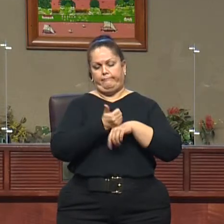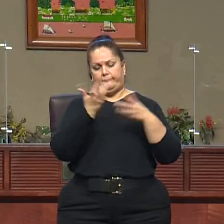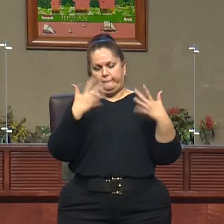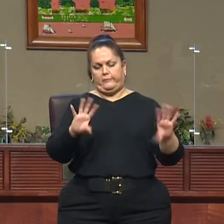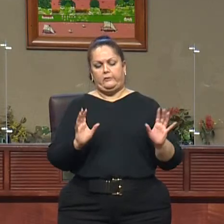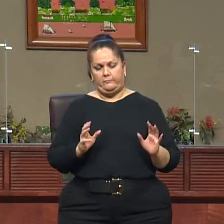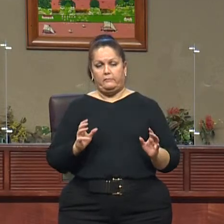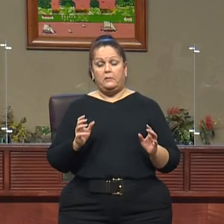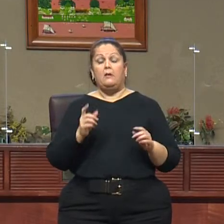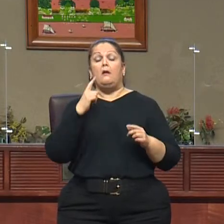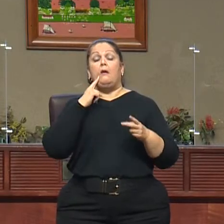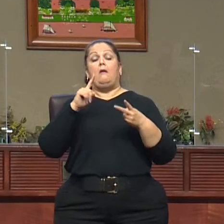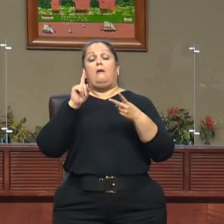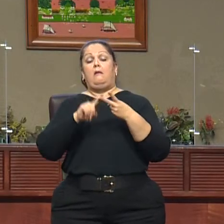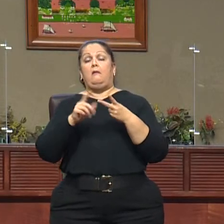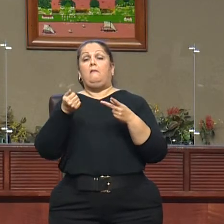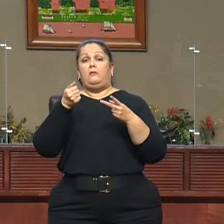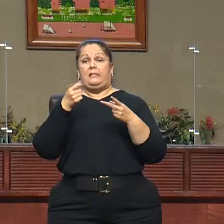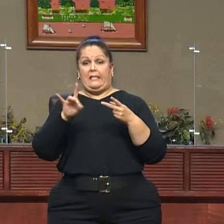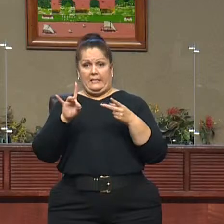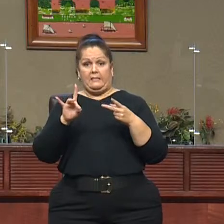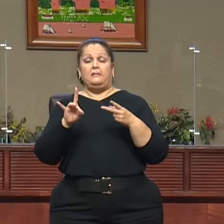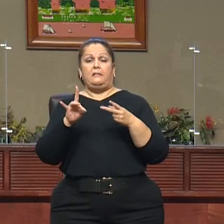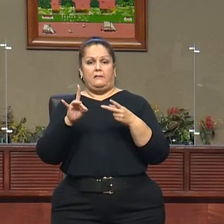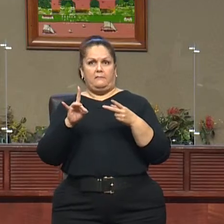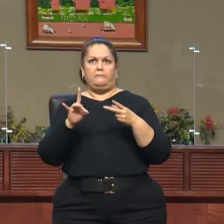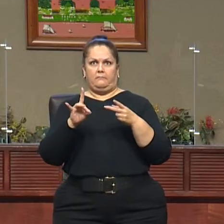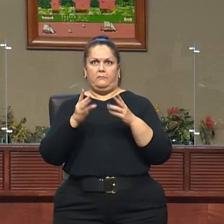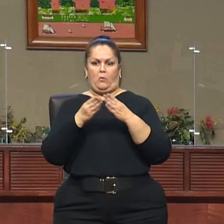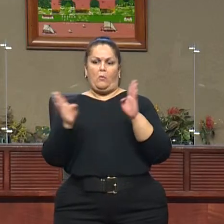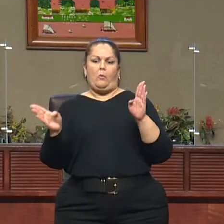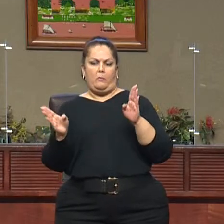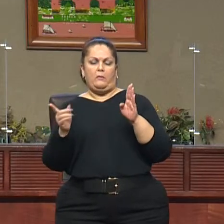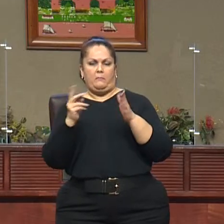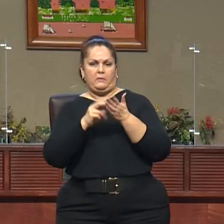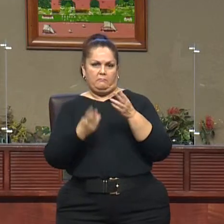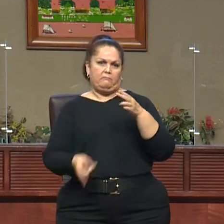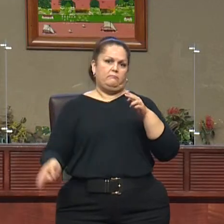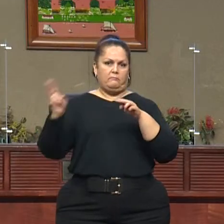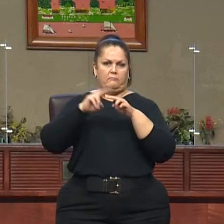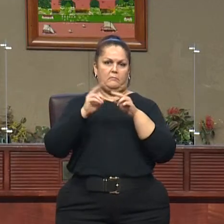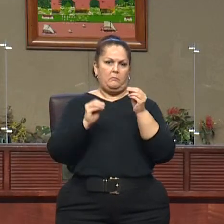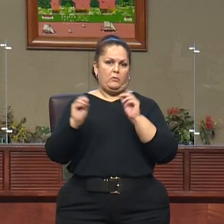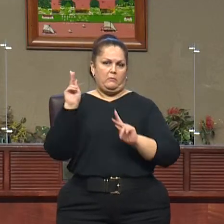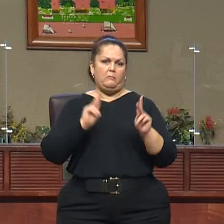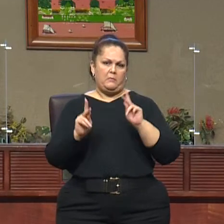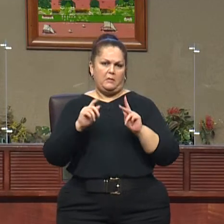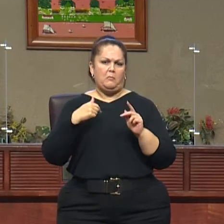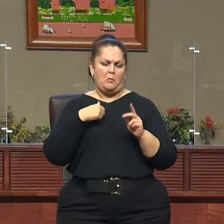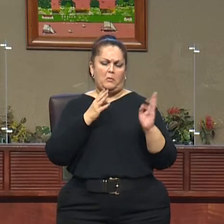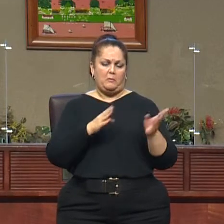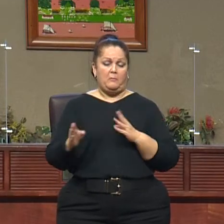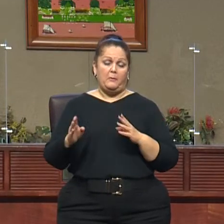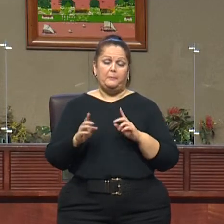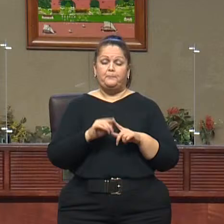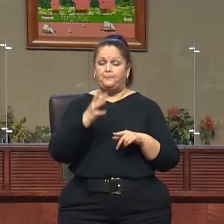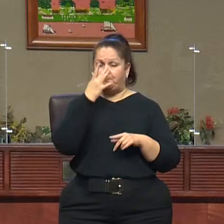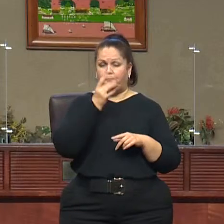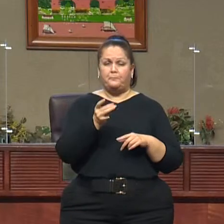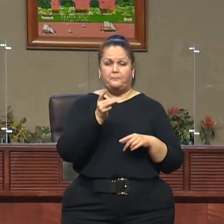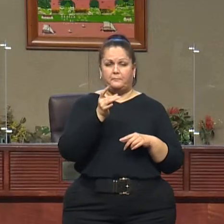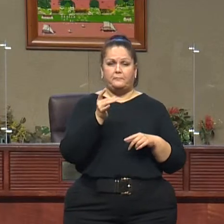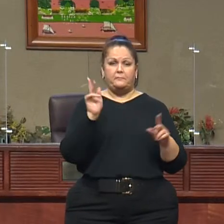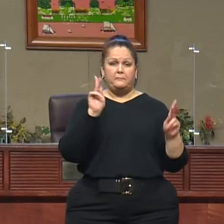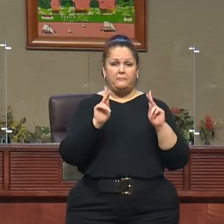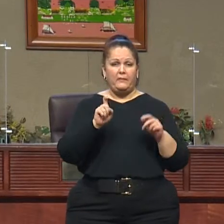are preparing for the increase in demand, which is interestingly enough, and people